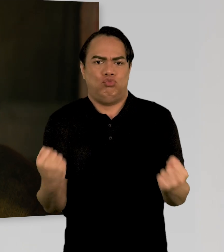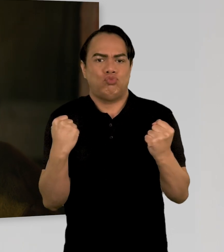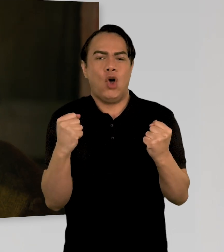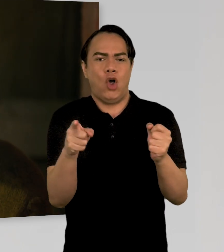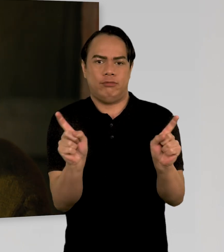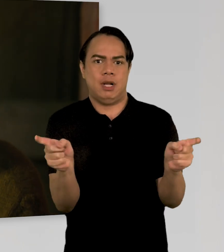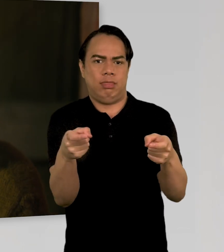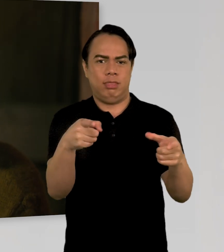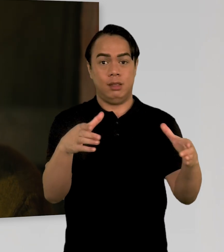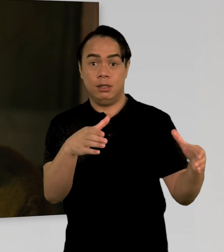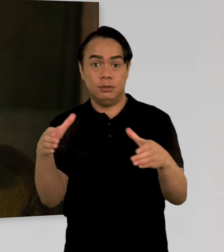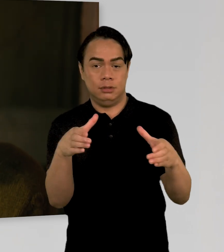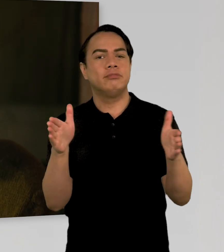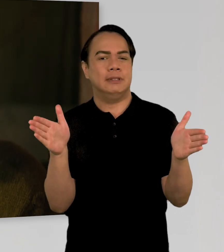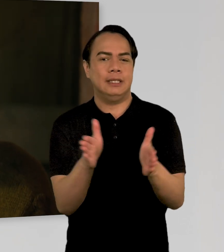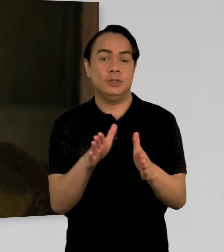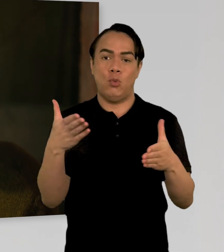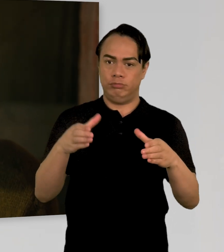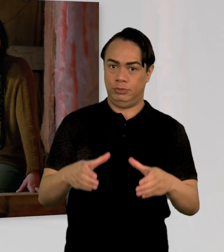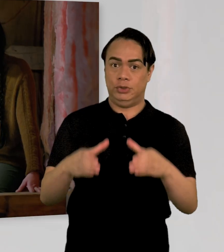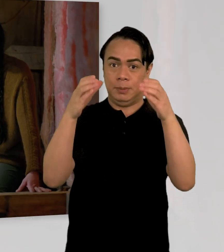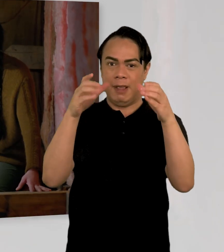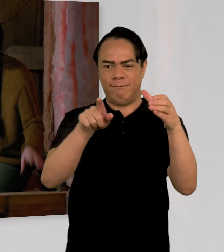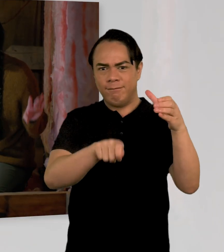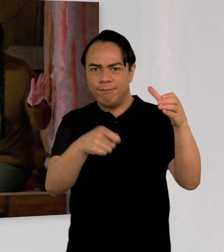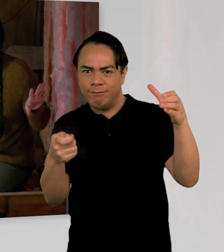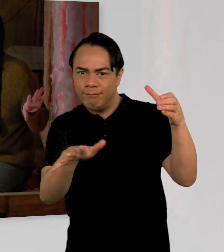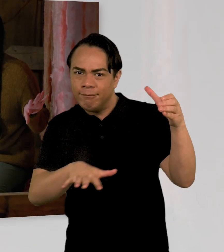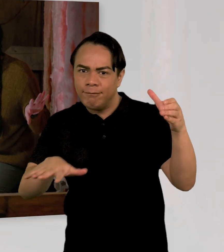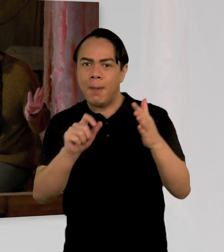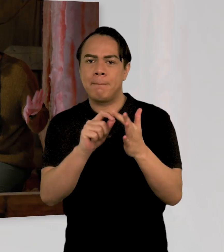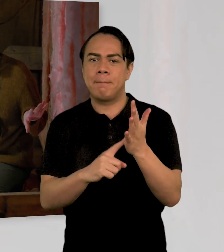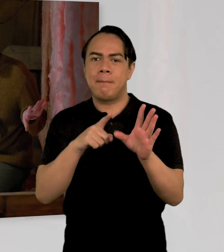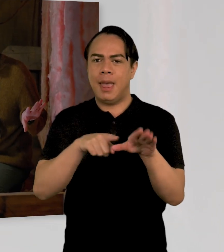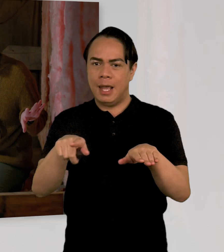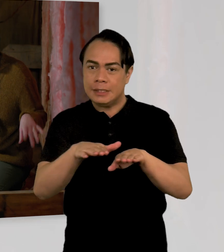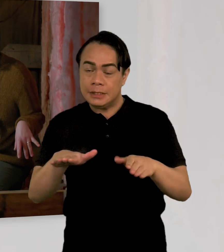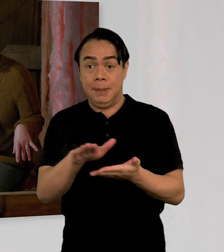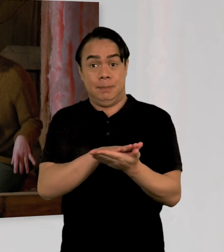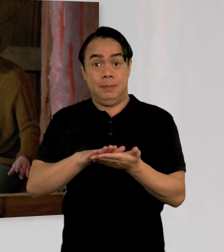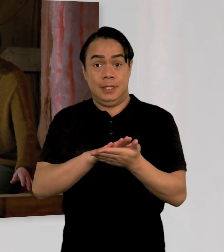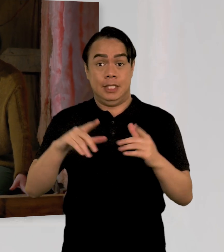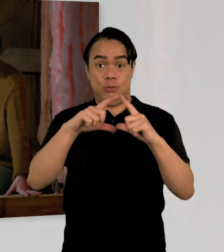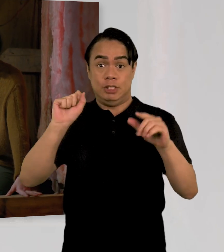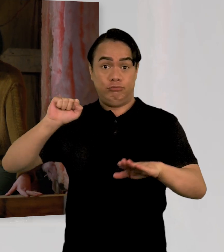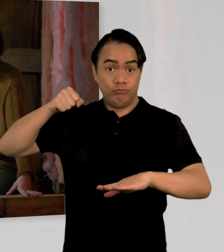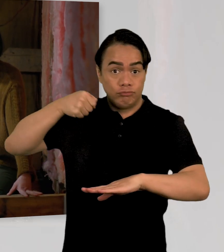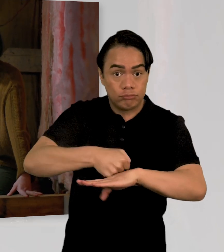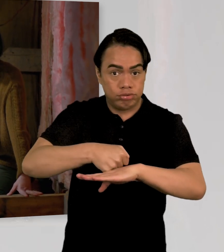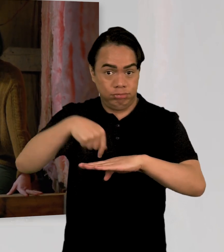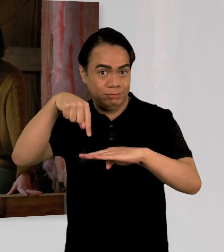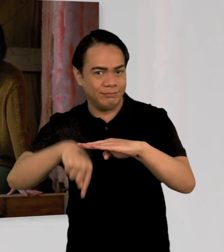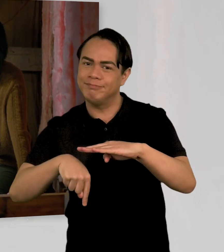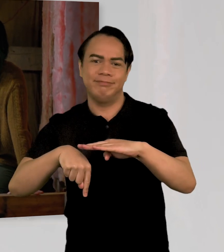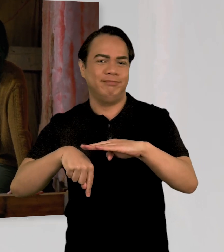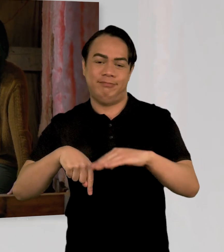safer. Stuff like adding restraints to secure it, or extra plywood bracing in here to help stop falling bricks or